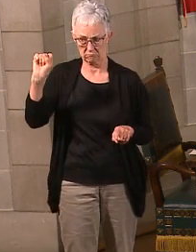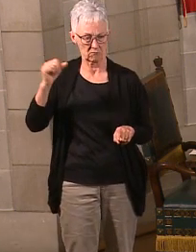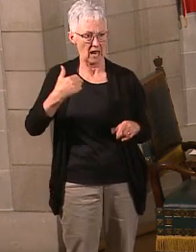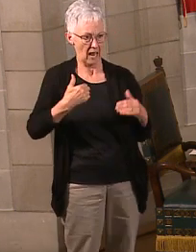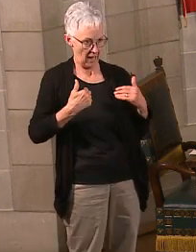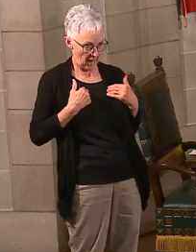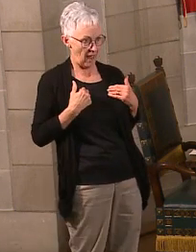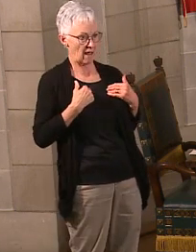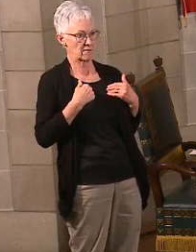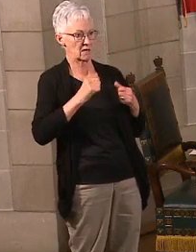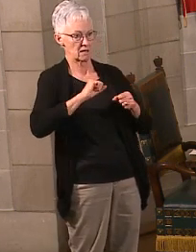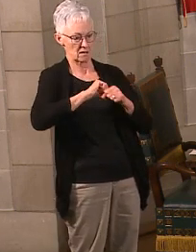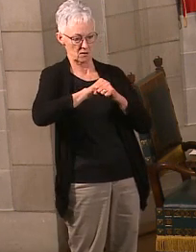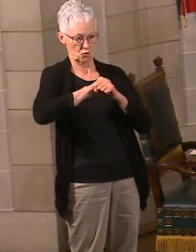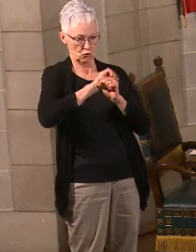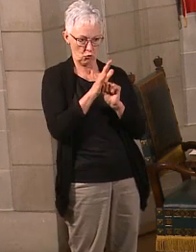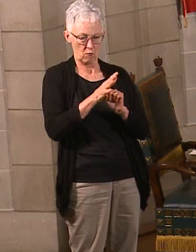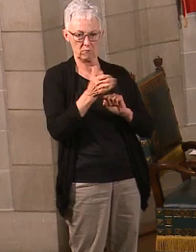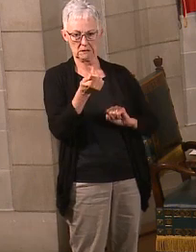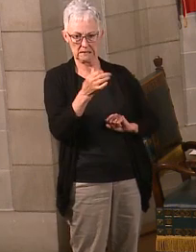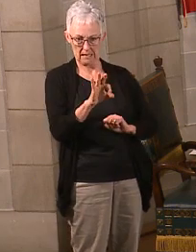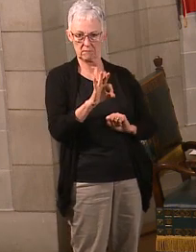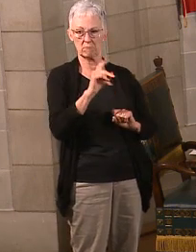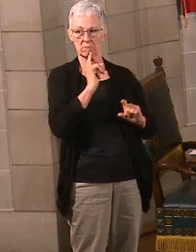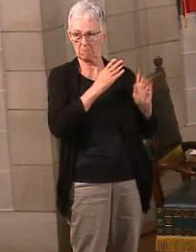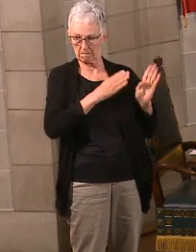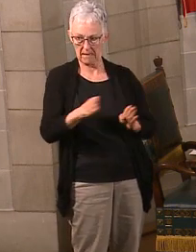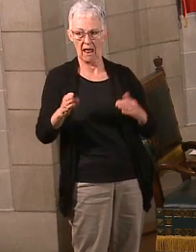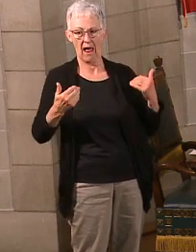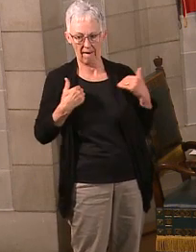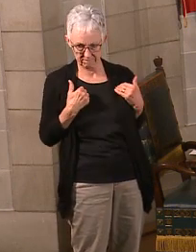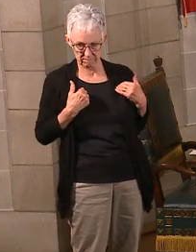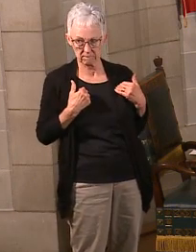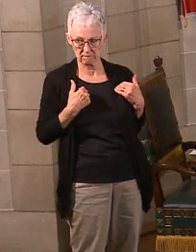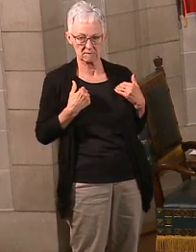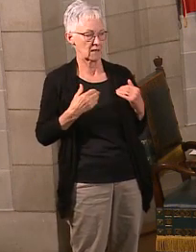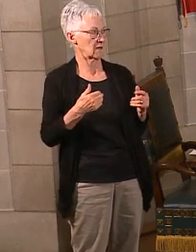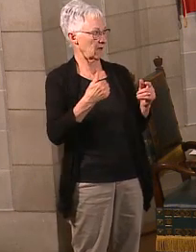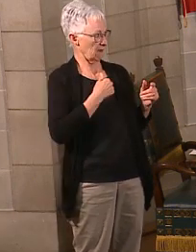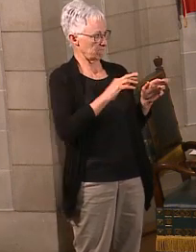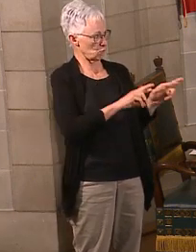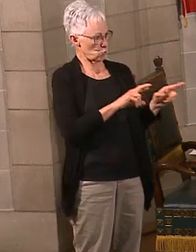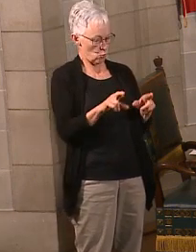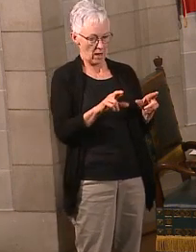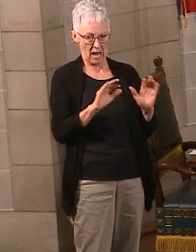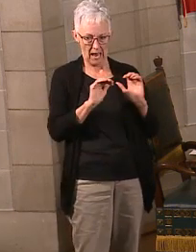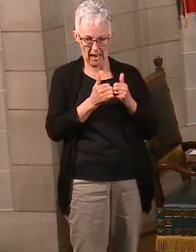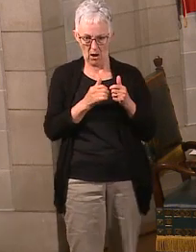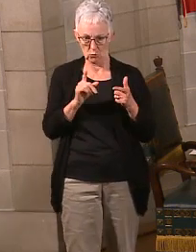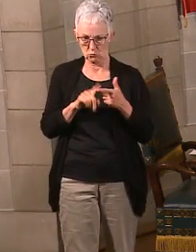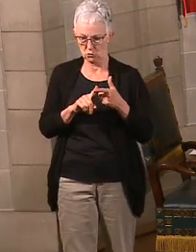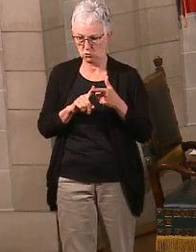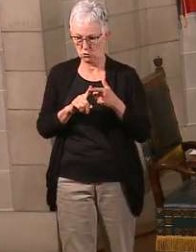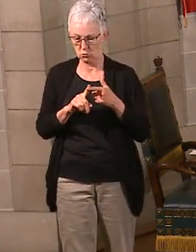and a COVID-19 plan. We have ways to stage, to increase, to move